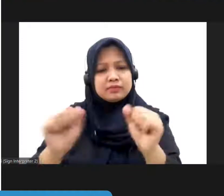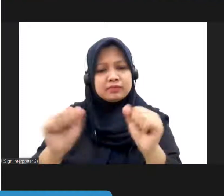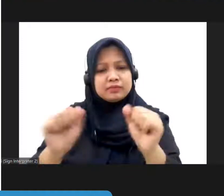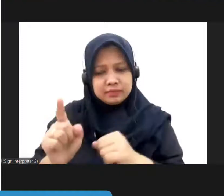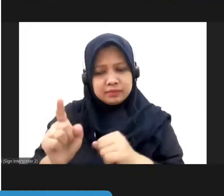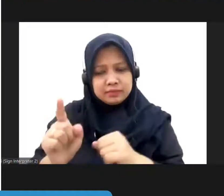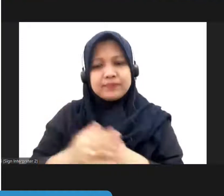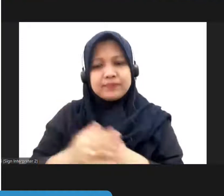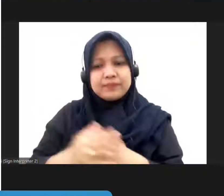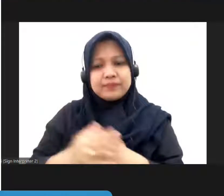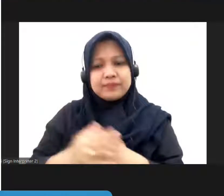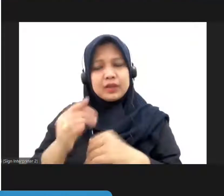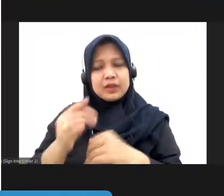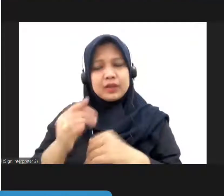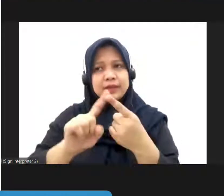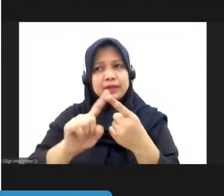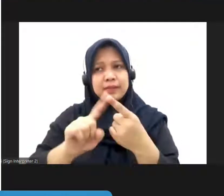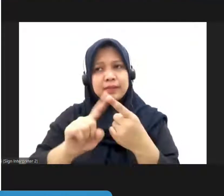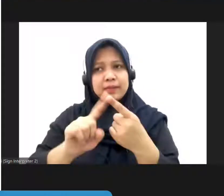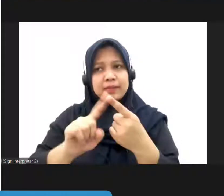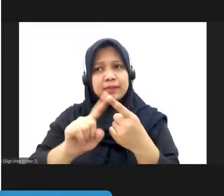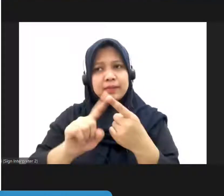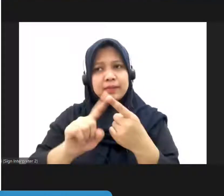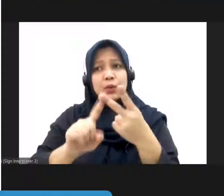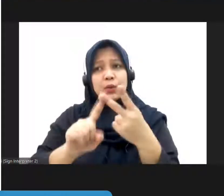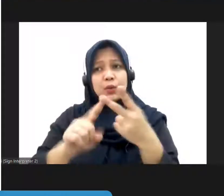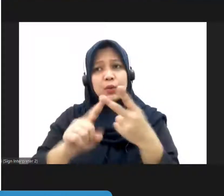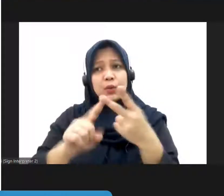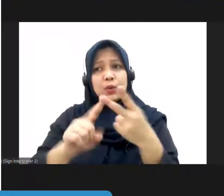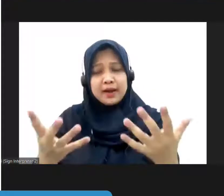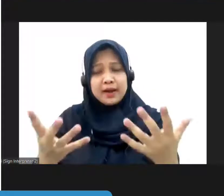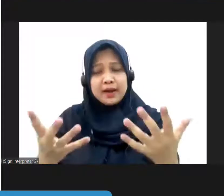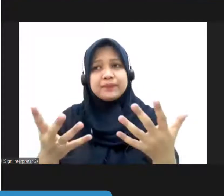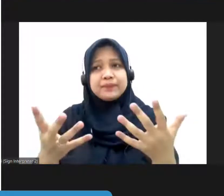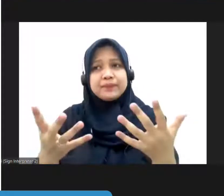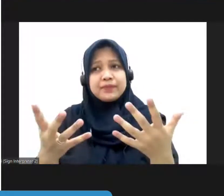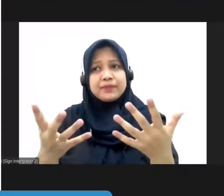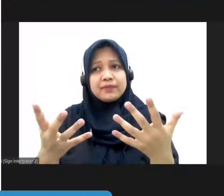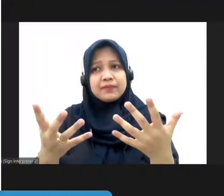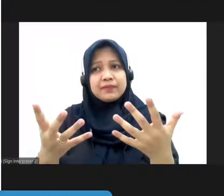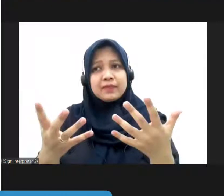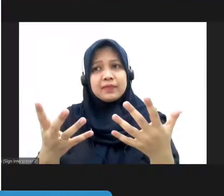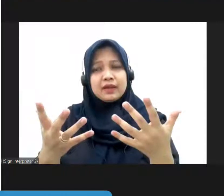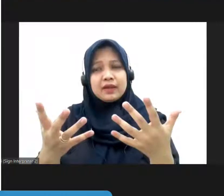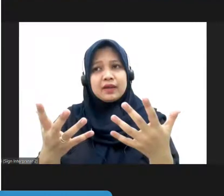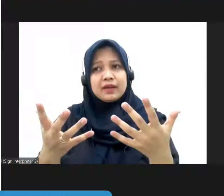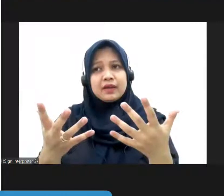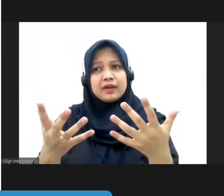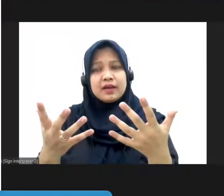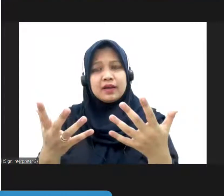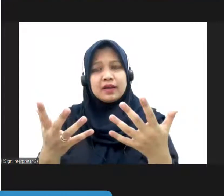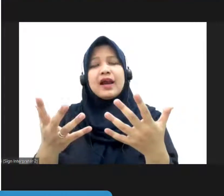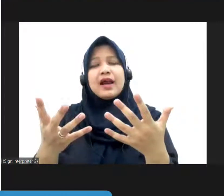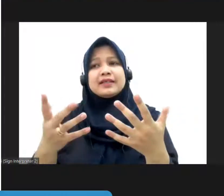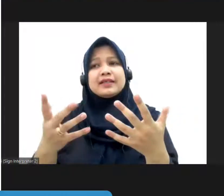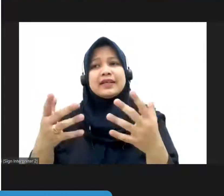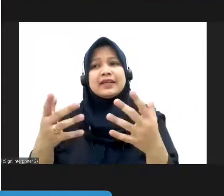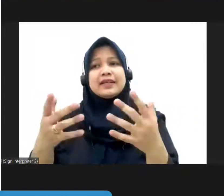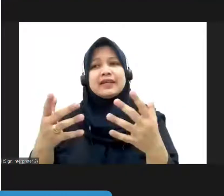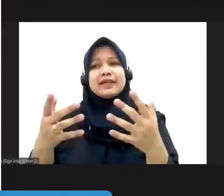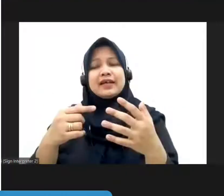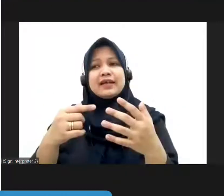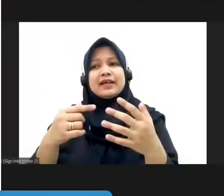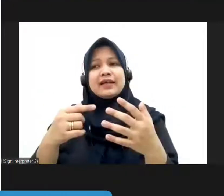thing. The second is also the our partnership. I think one thing which we